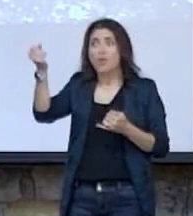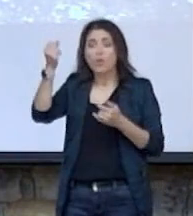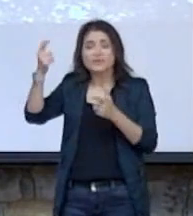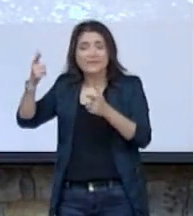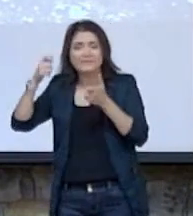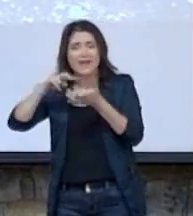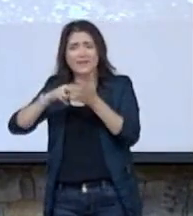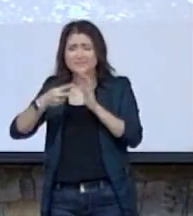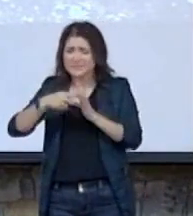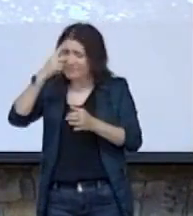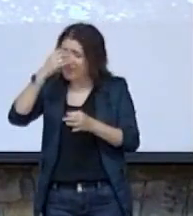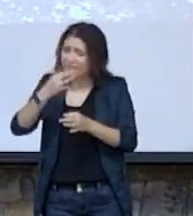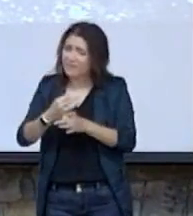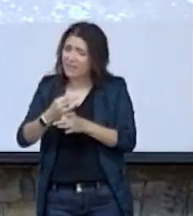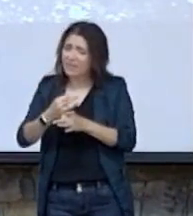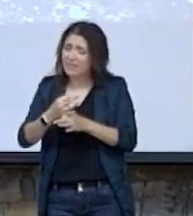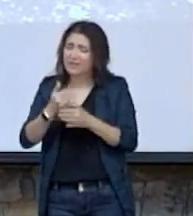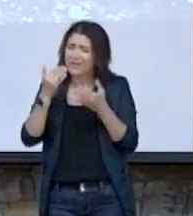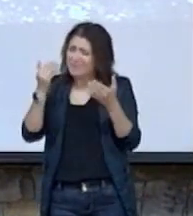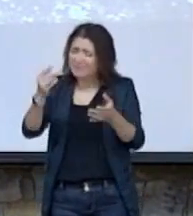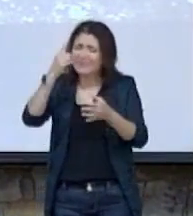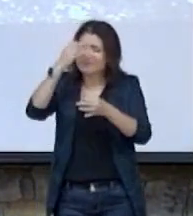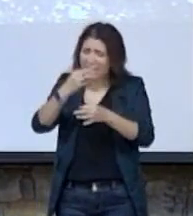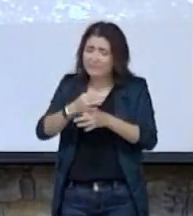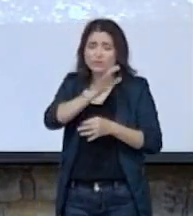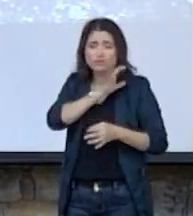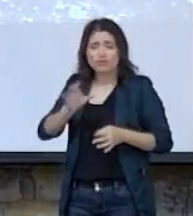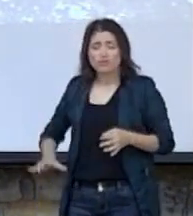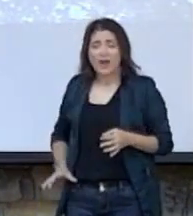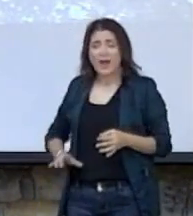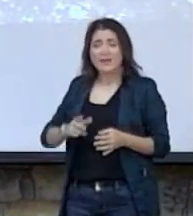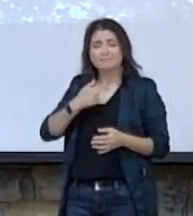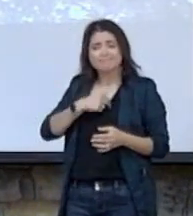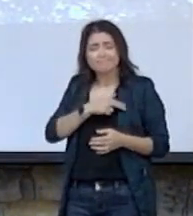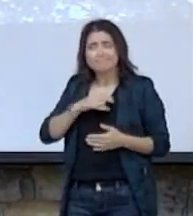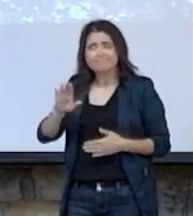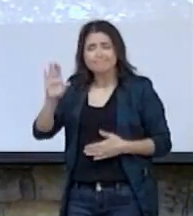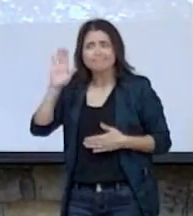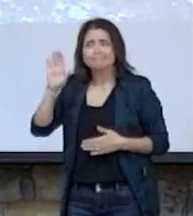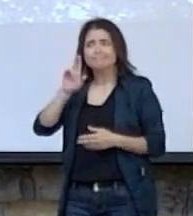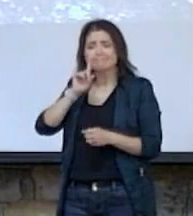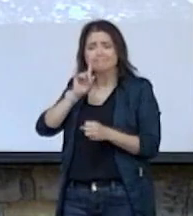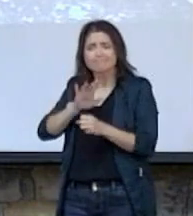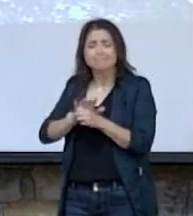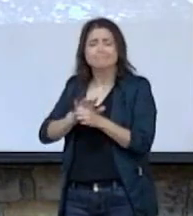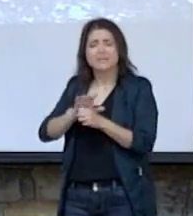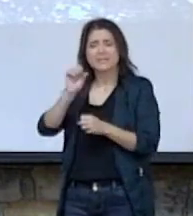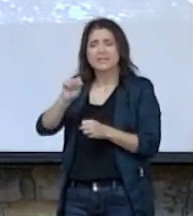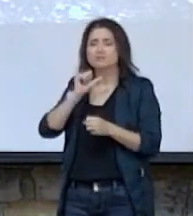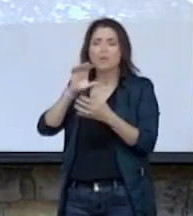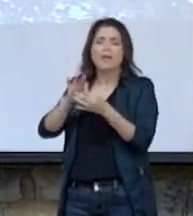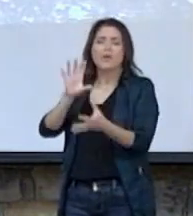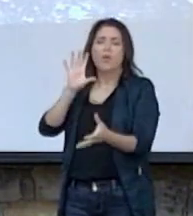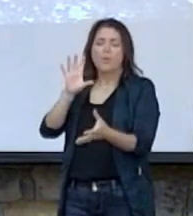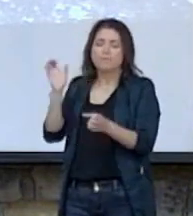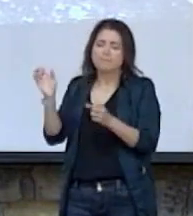being faithful. Be faithful to Christ. Pledge your allegiance to Him. Don't let go. Go back to